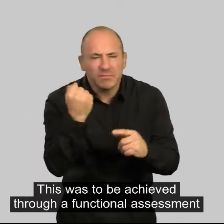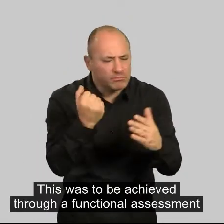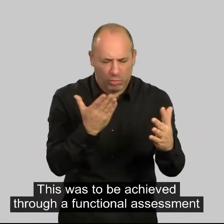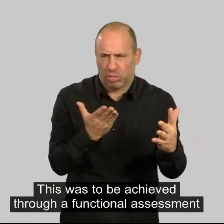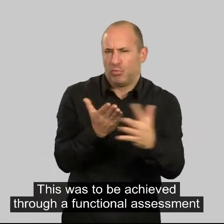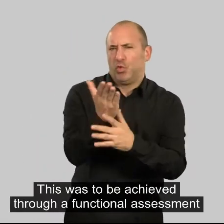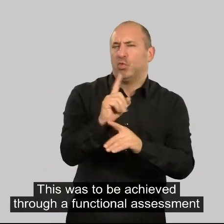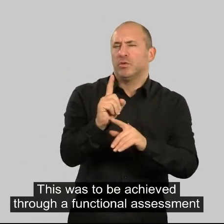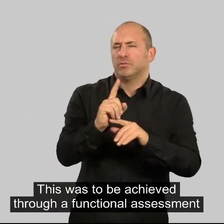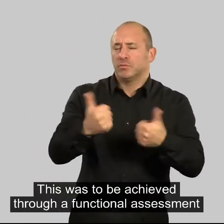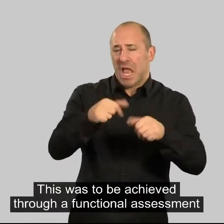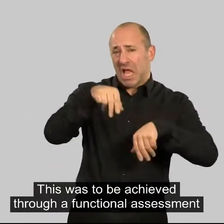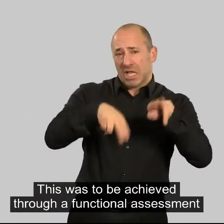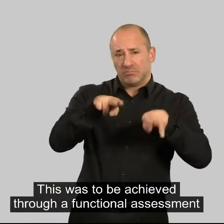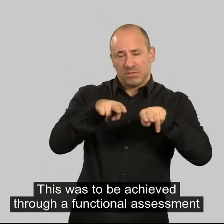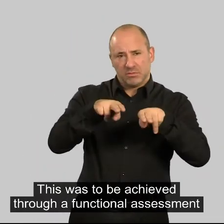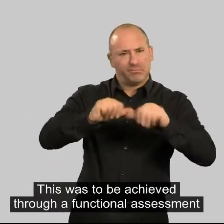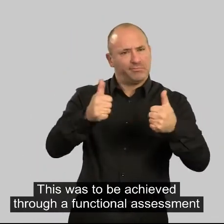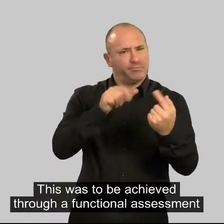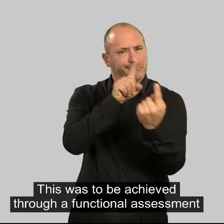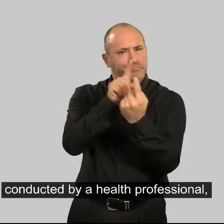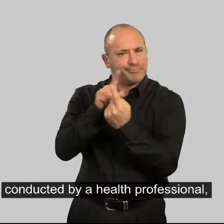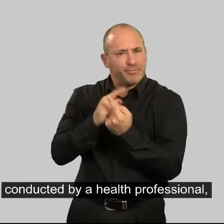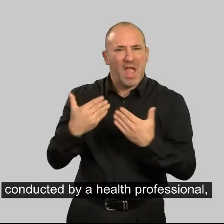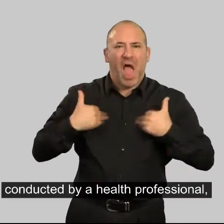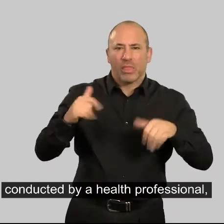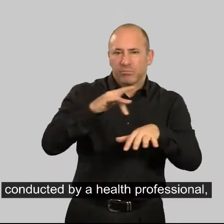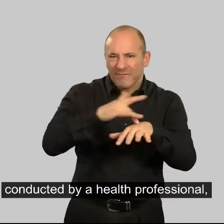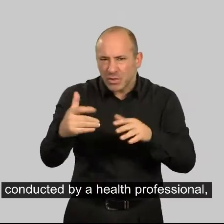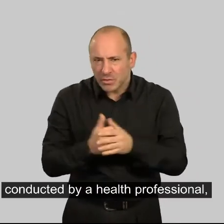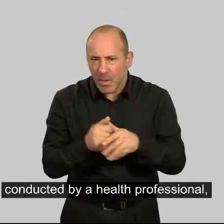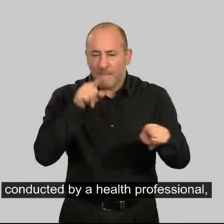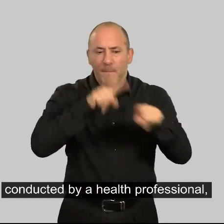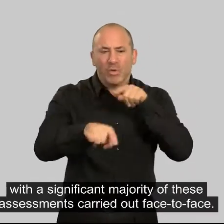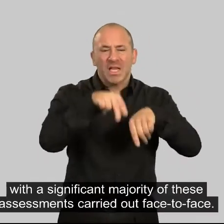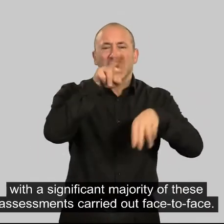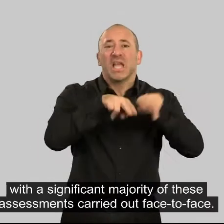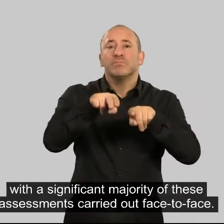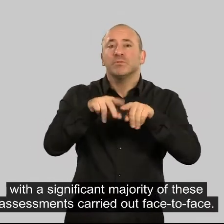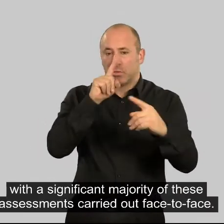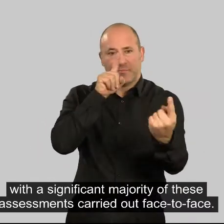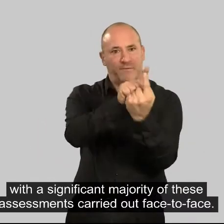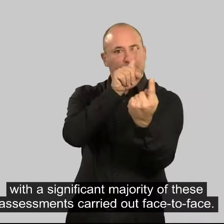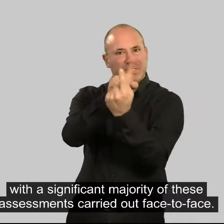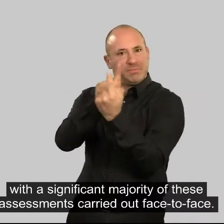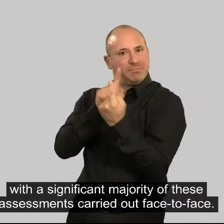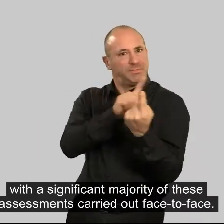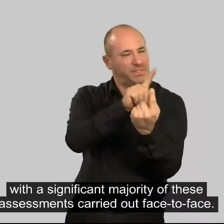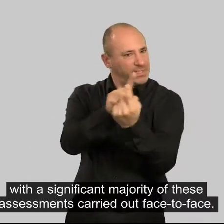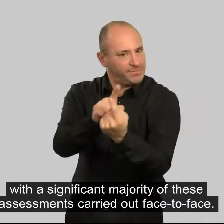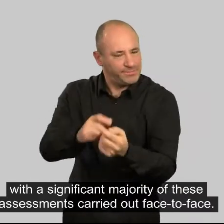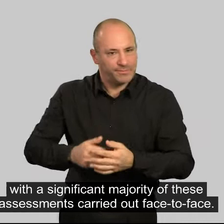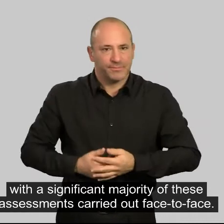This was to be achieved through a functional assessment conducted by a health professional, with a